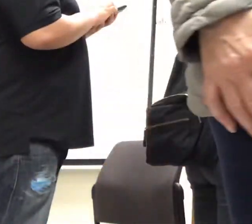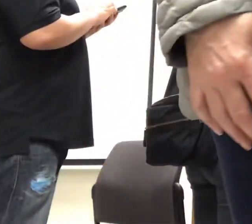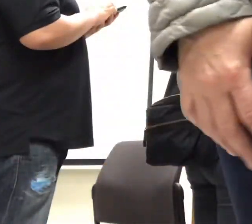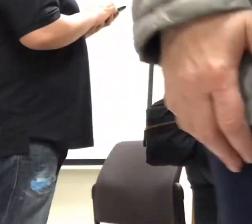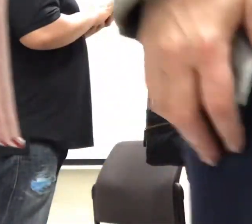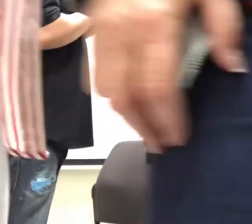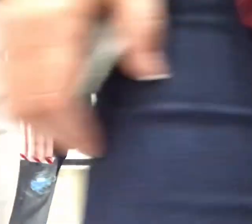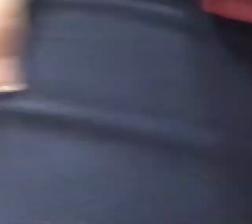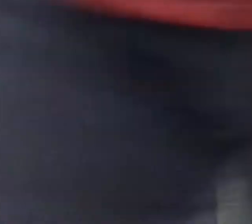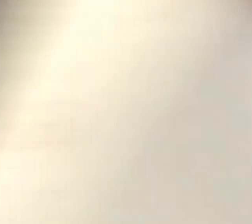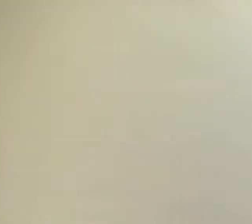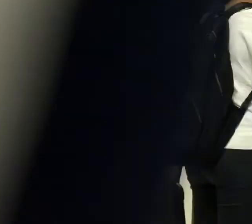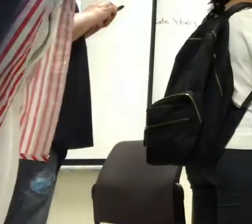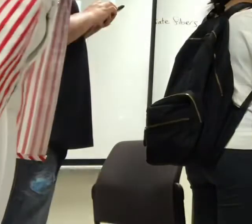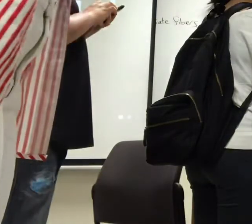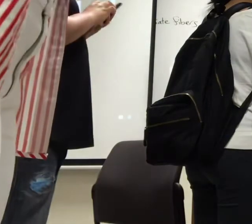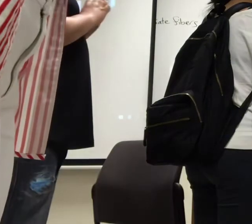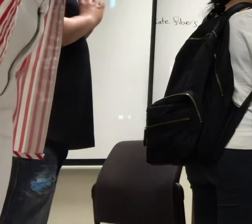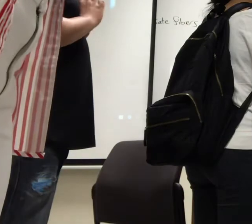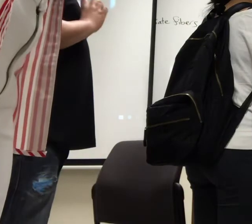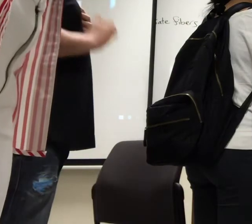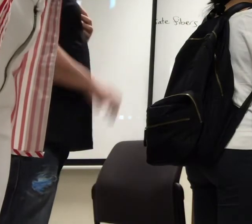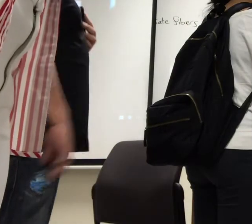Can I squeeze behind you?